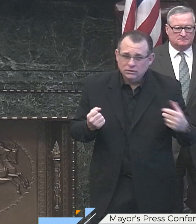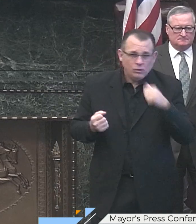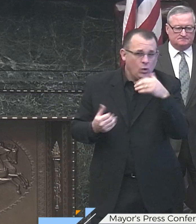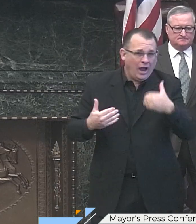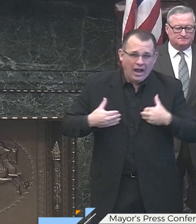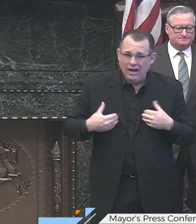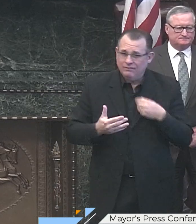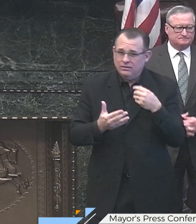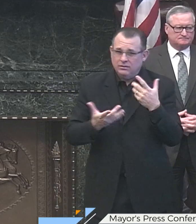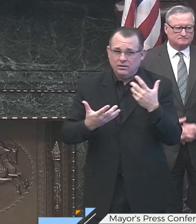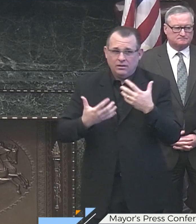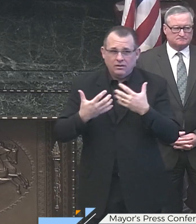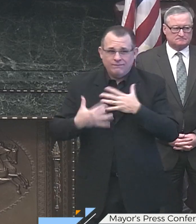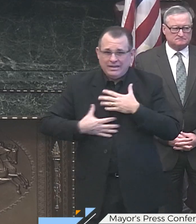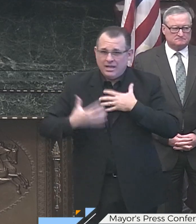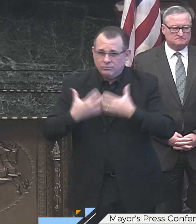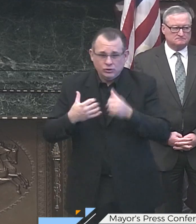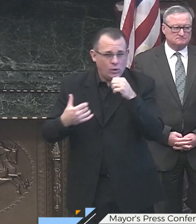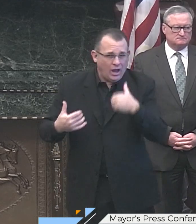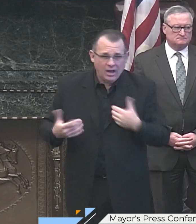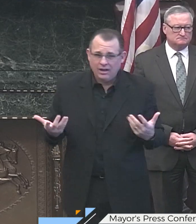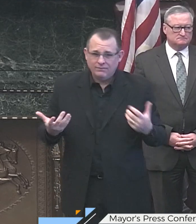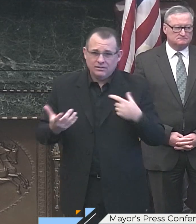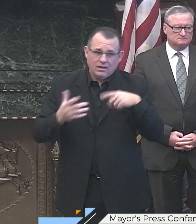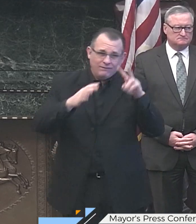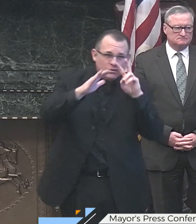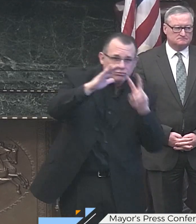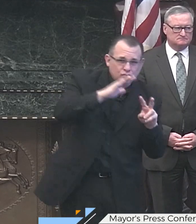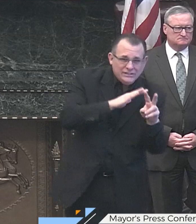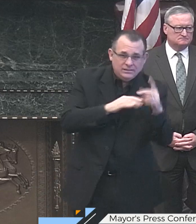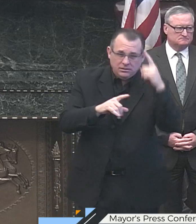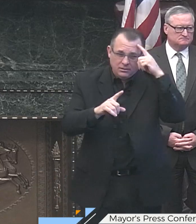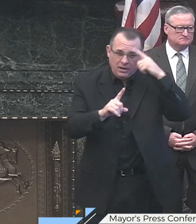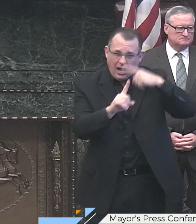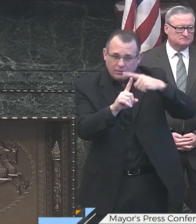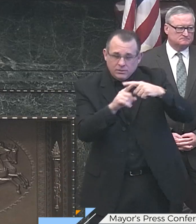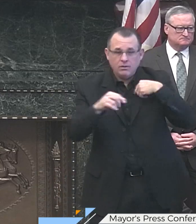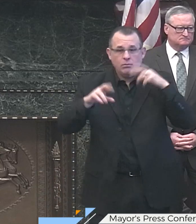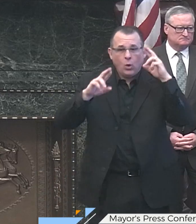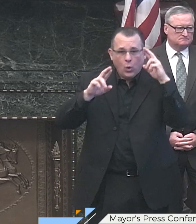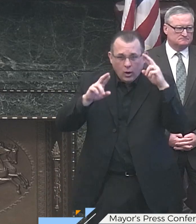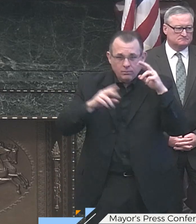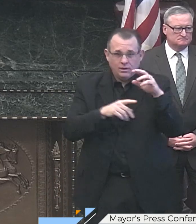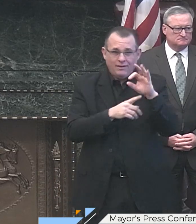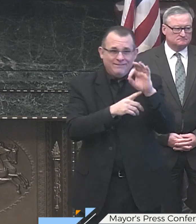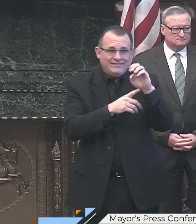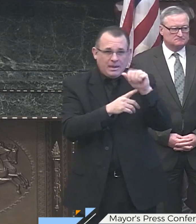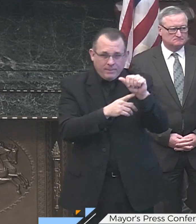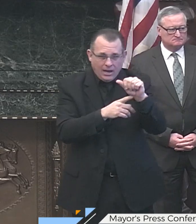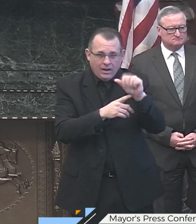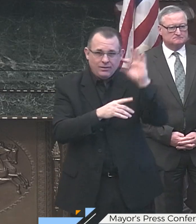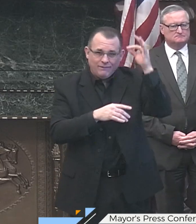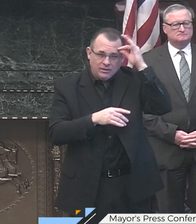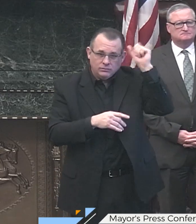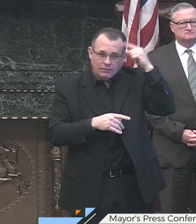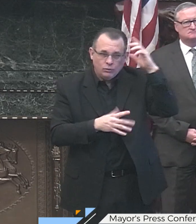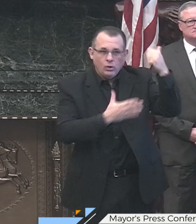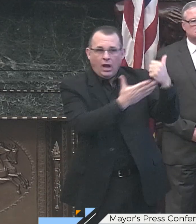And I am looking forward and optimistic and hopeful that FEMA and the federal government steps in and provides not just us,